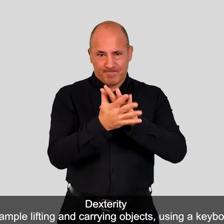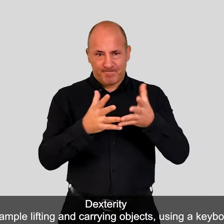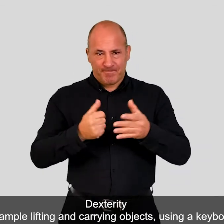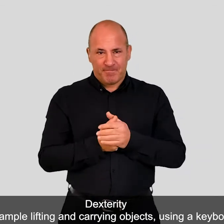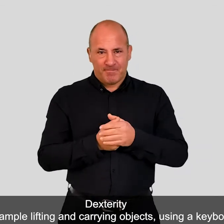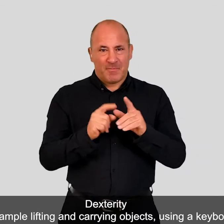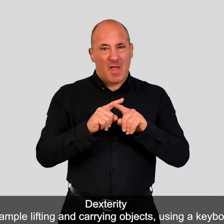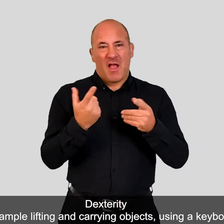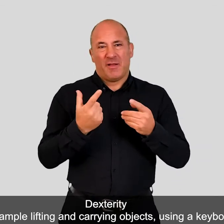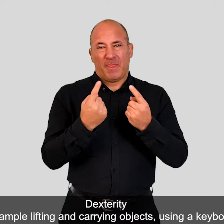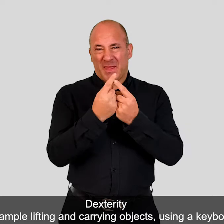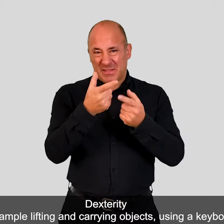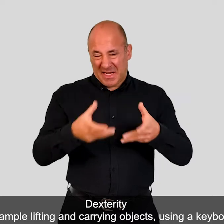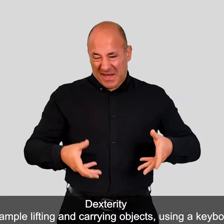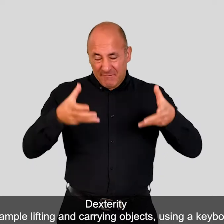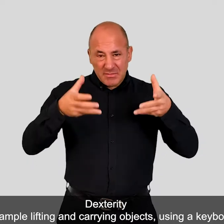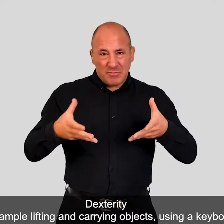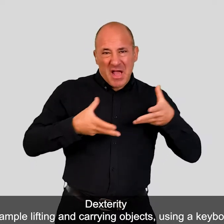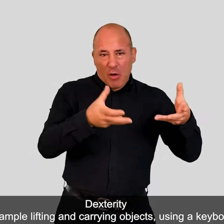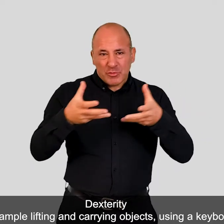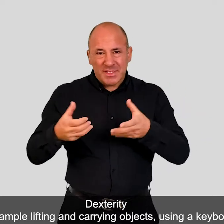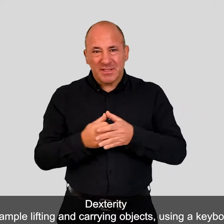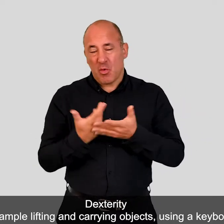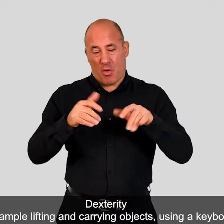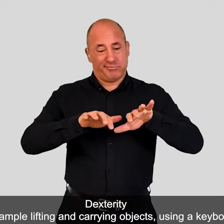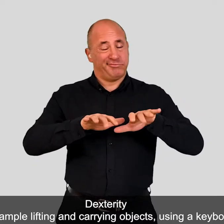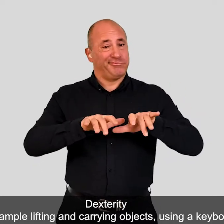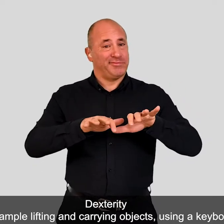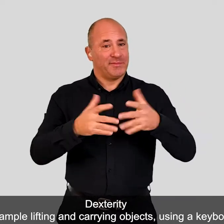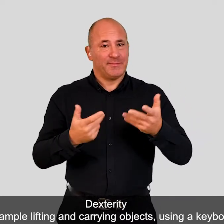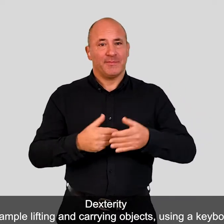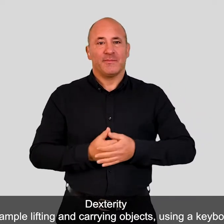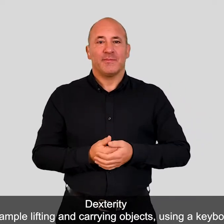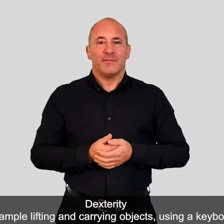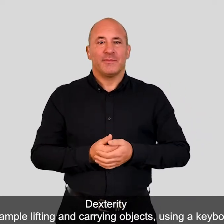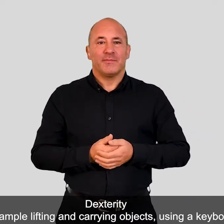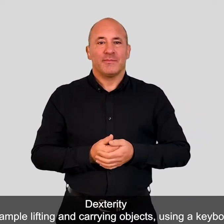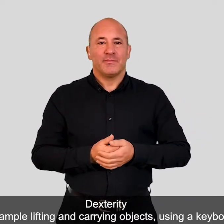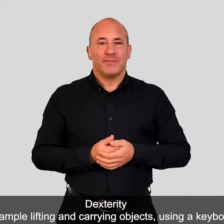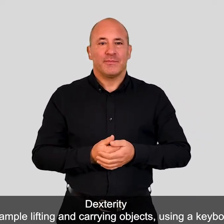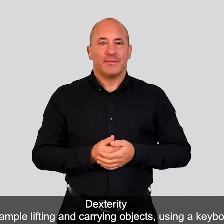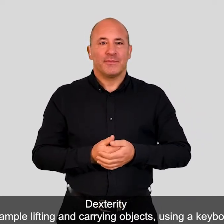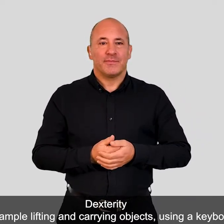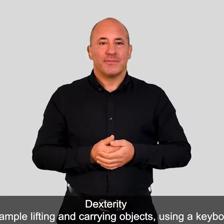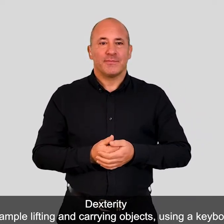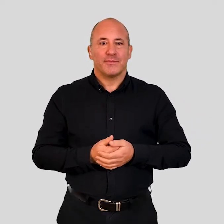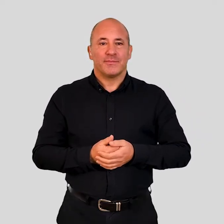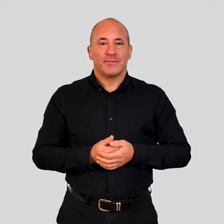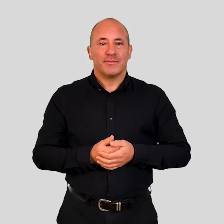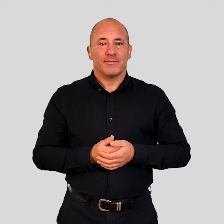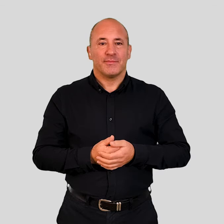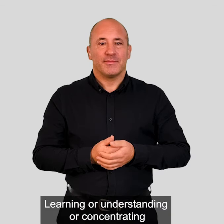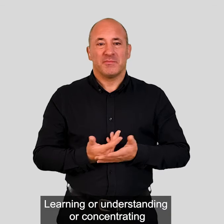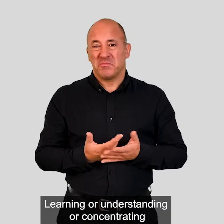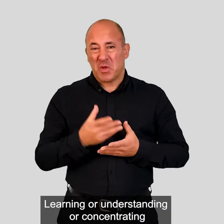Dexterity, for example, lifting and carrying objects, using a keyboard. Learning